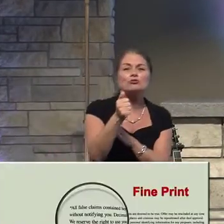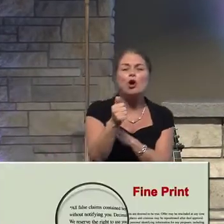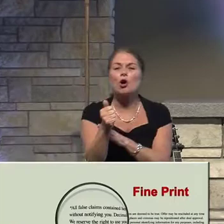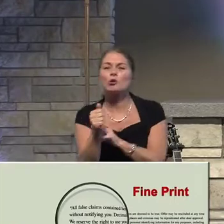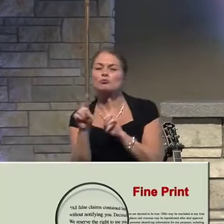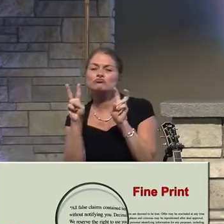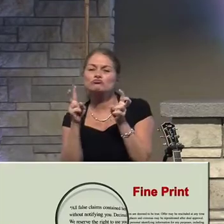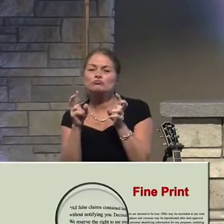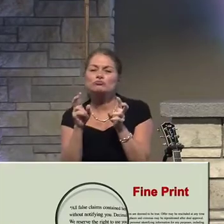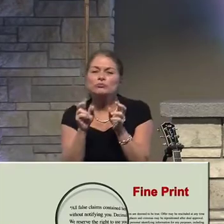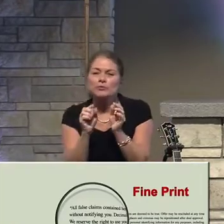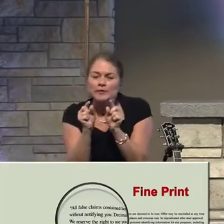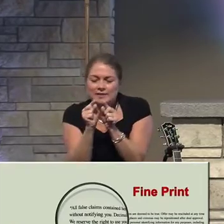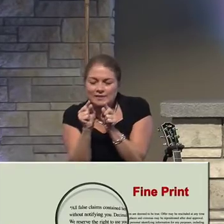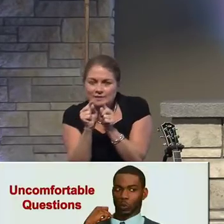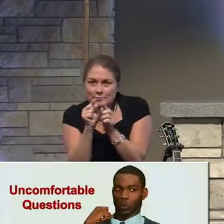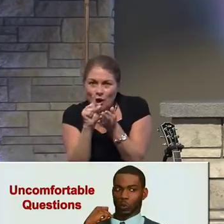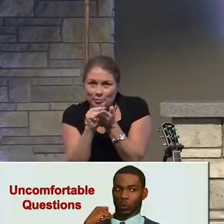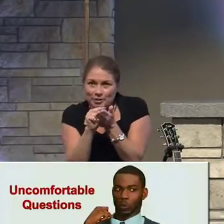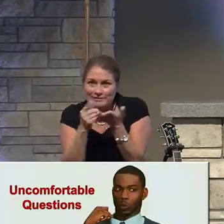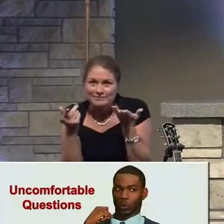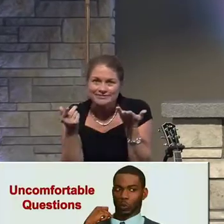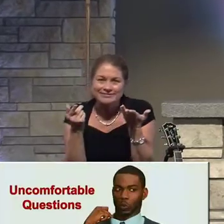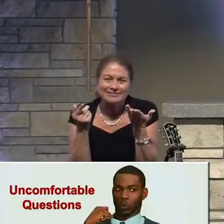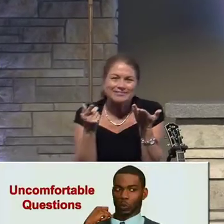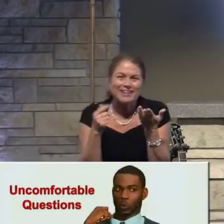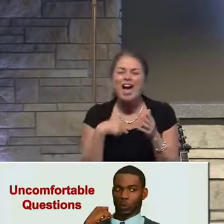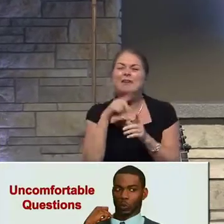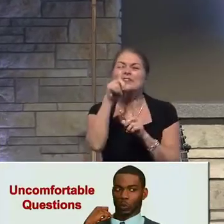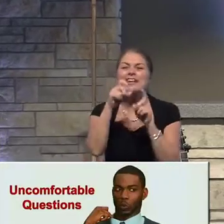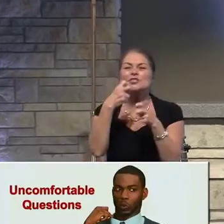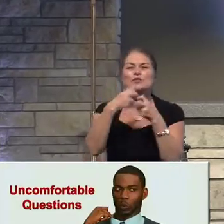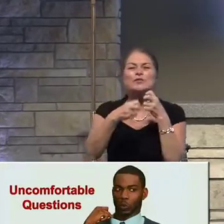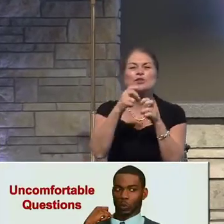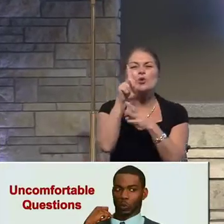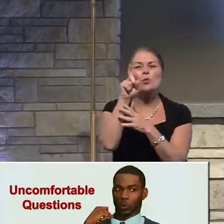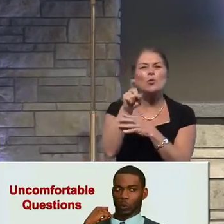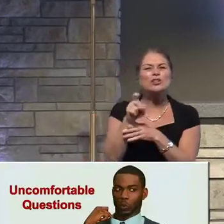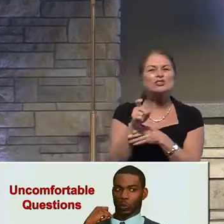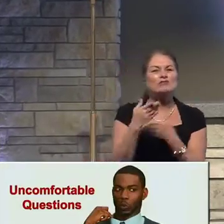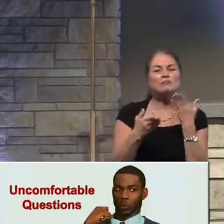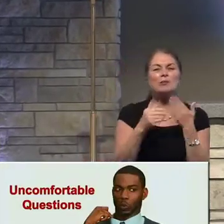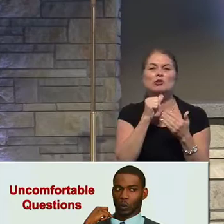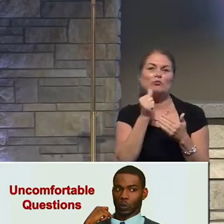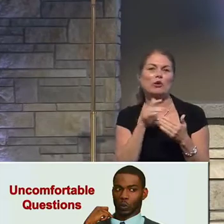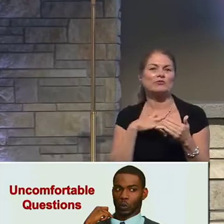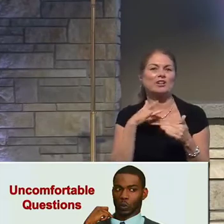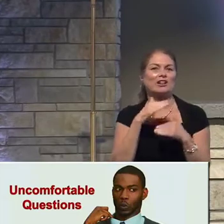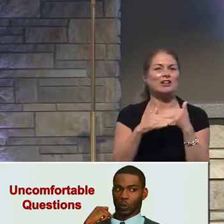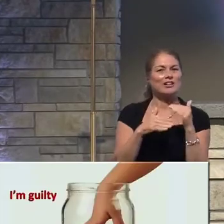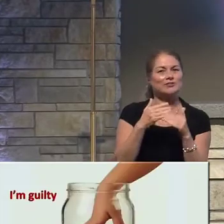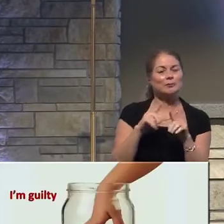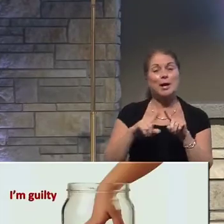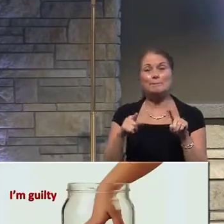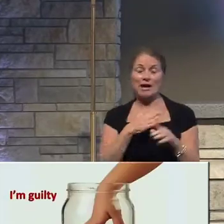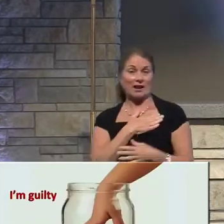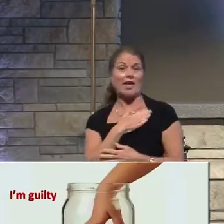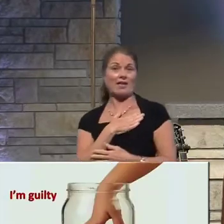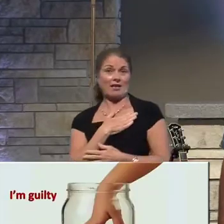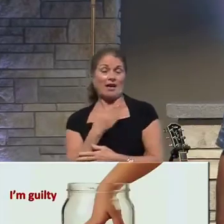print? Okay, so I'm going to ask you some difficult questions here. They're going to make you a little bit uncomfortable. And I need to admit,